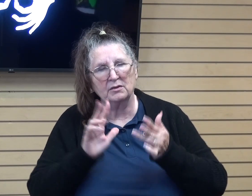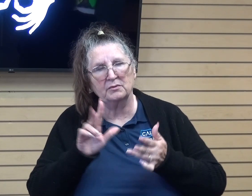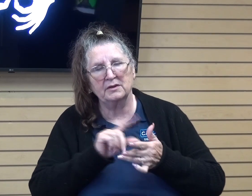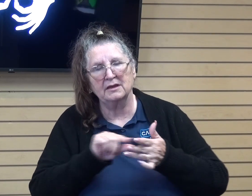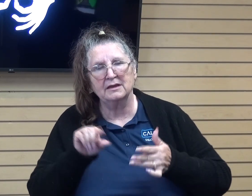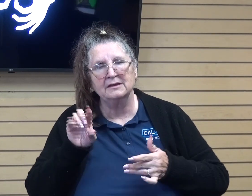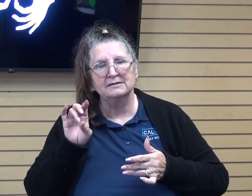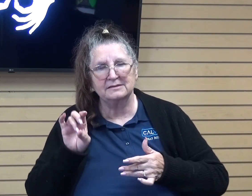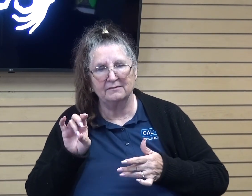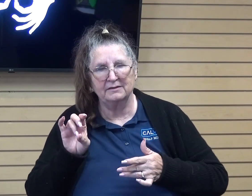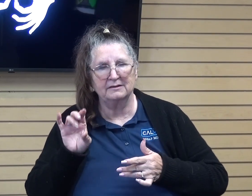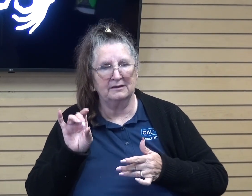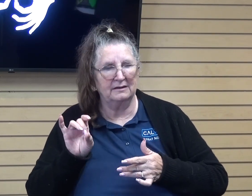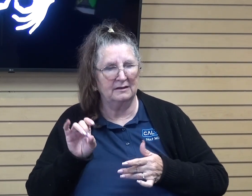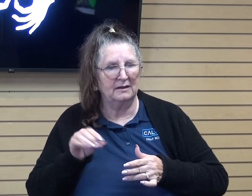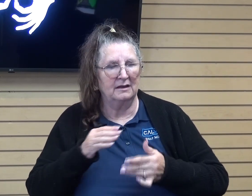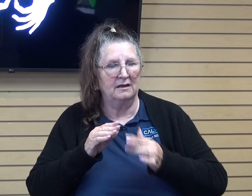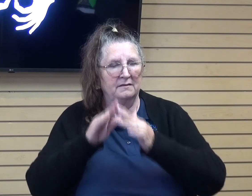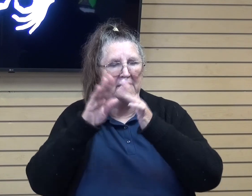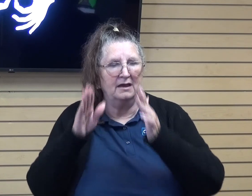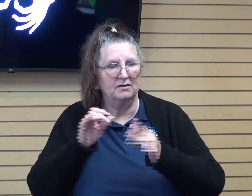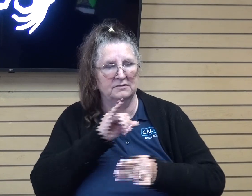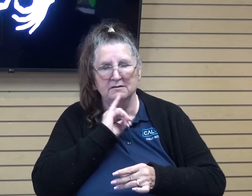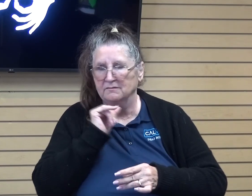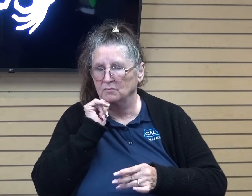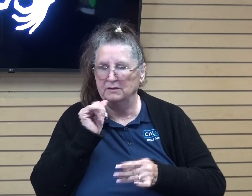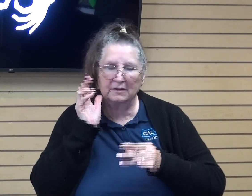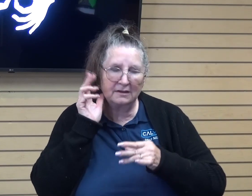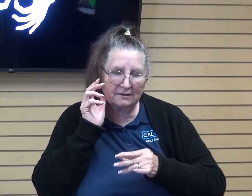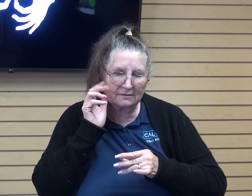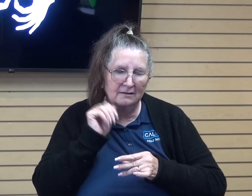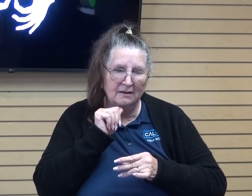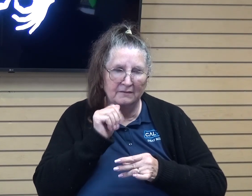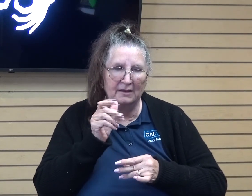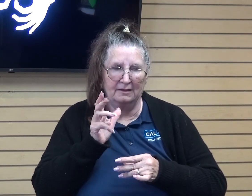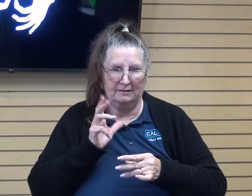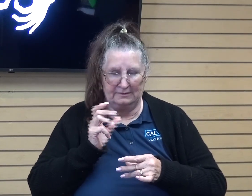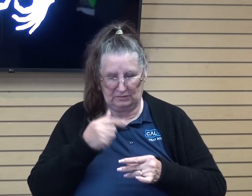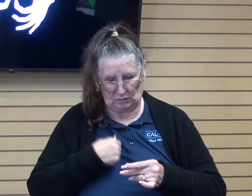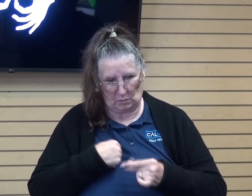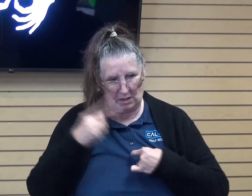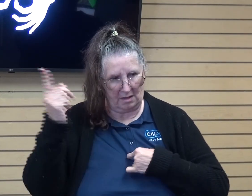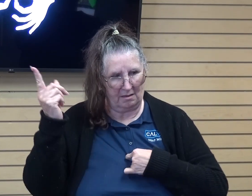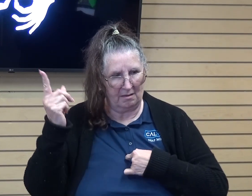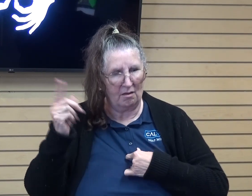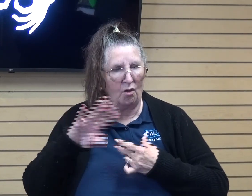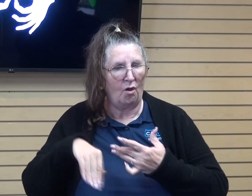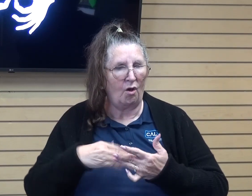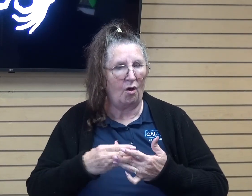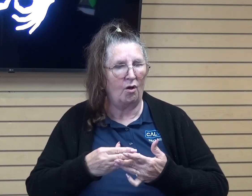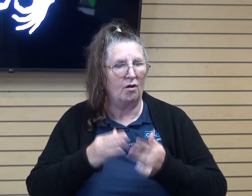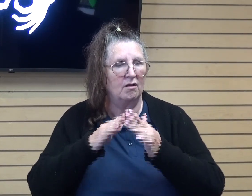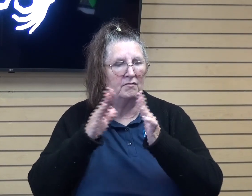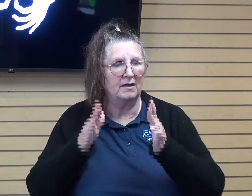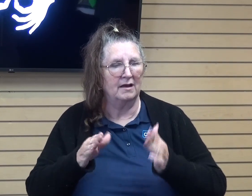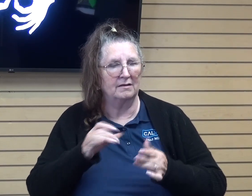it's, But the house of Israel will not listen to you, because they will not listen to me. For all the house of Israel are impudent